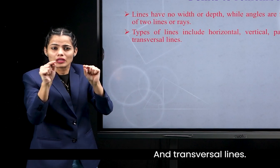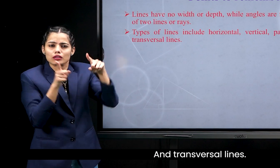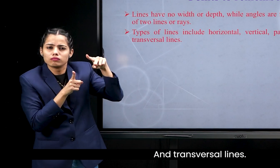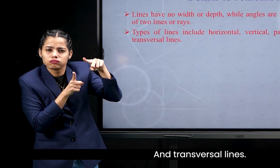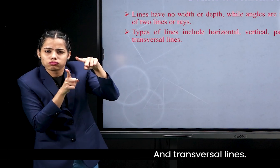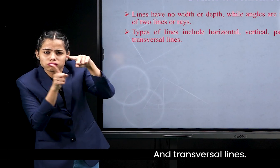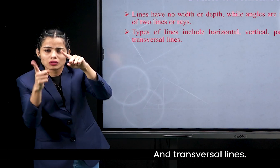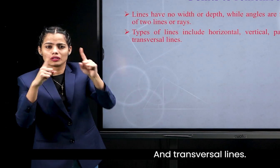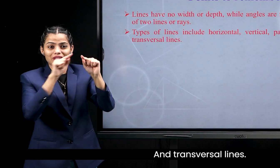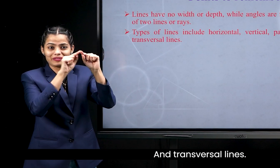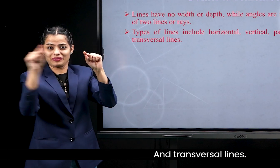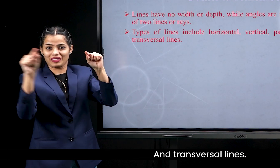lines.